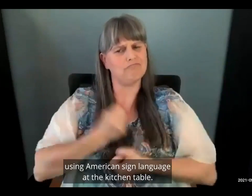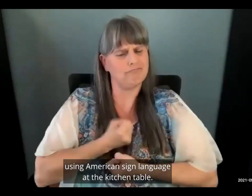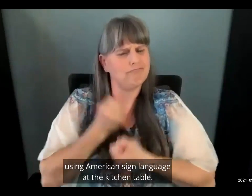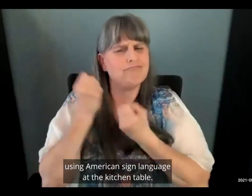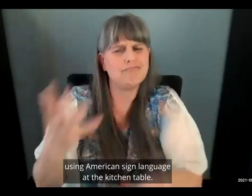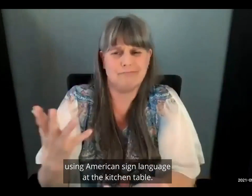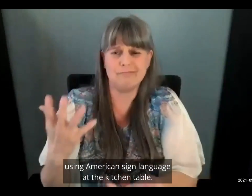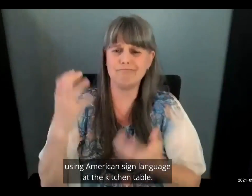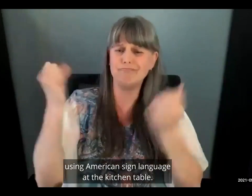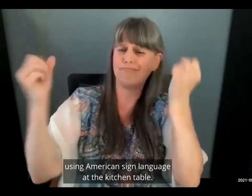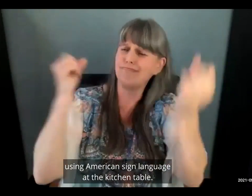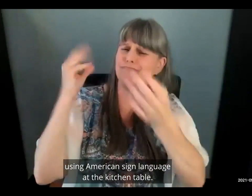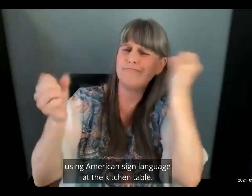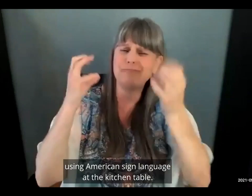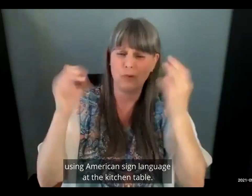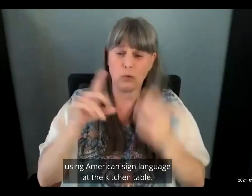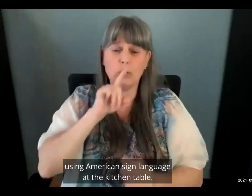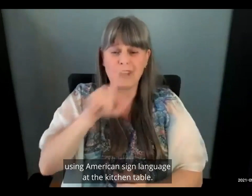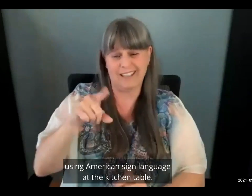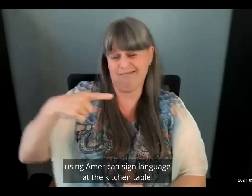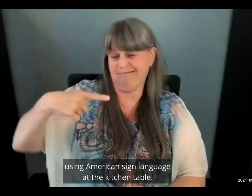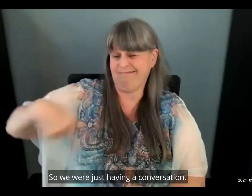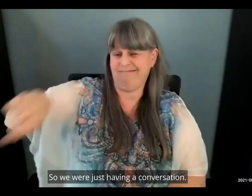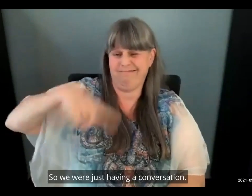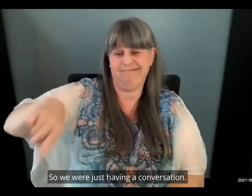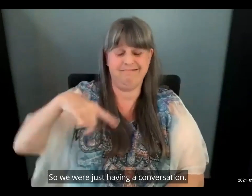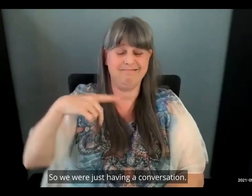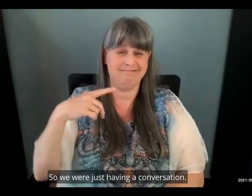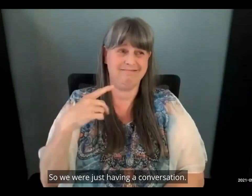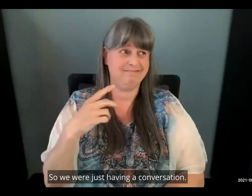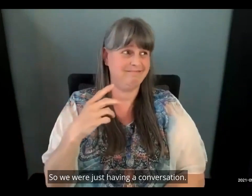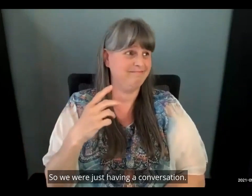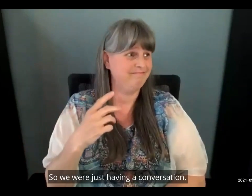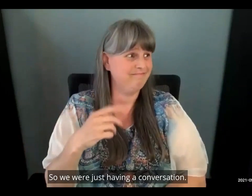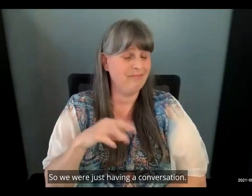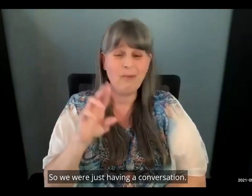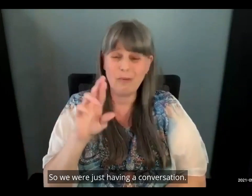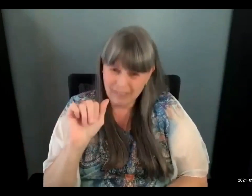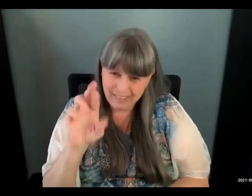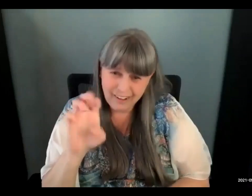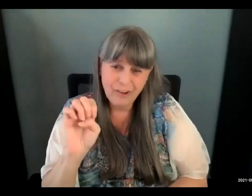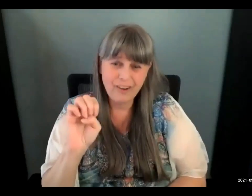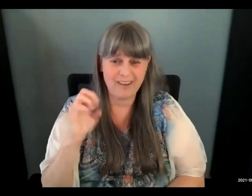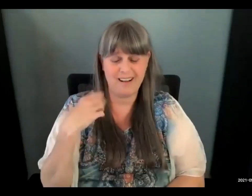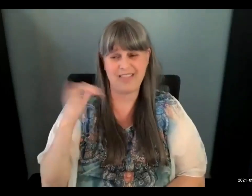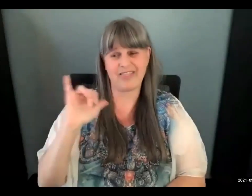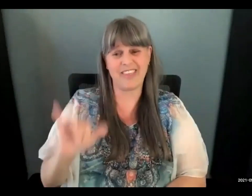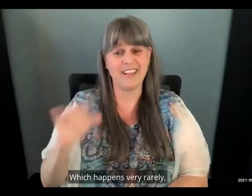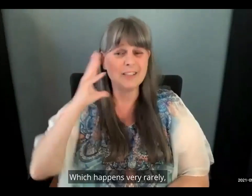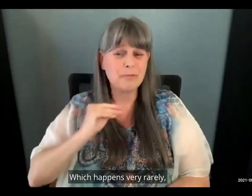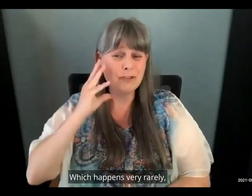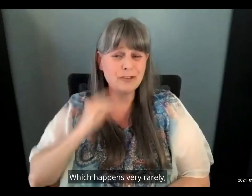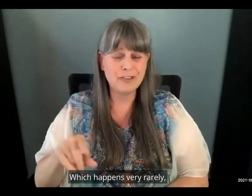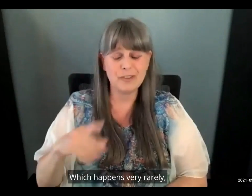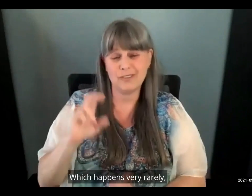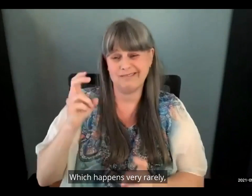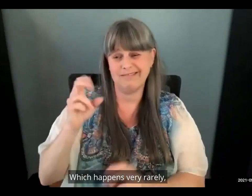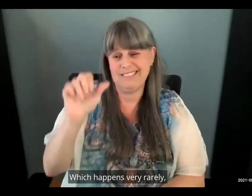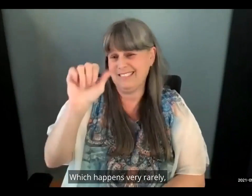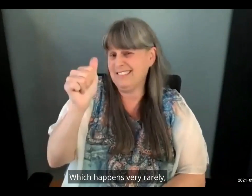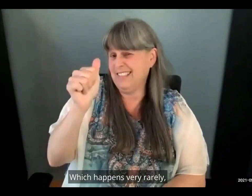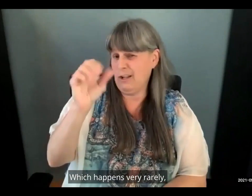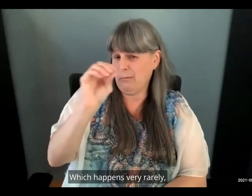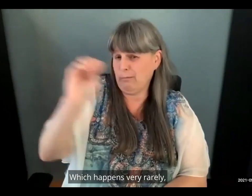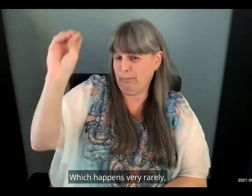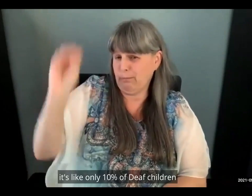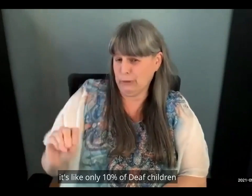child, using American Sign Language at the kitchen table. So we were just having a conversation, which happens very